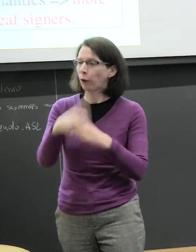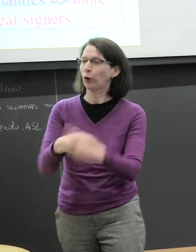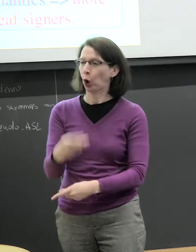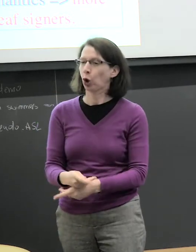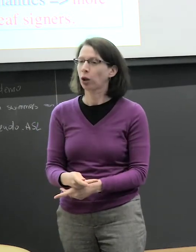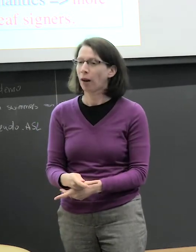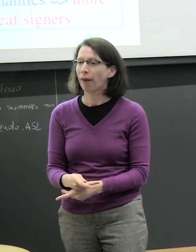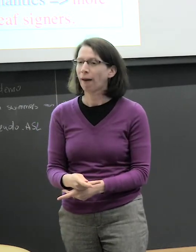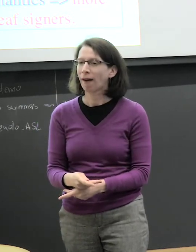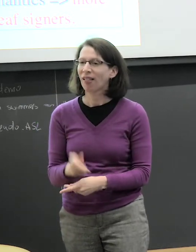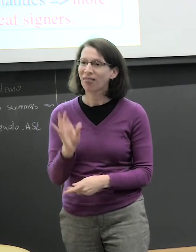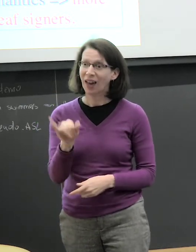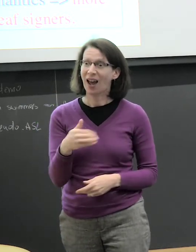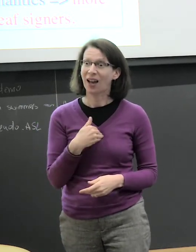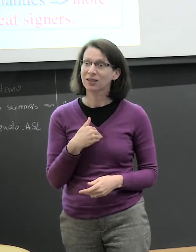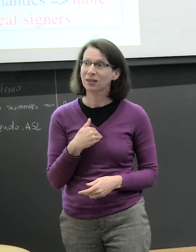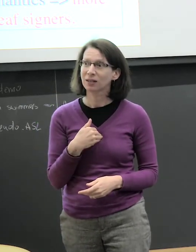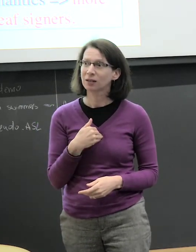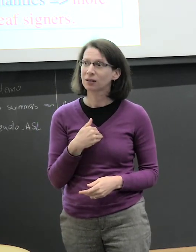a